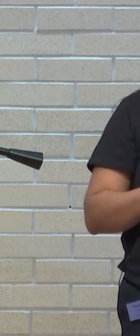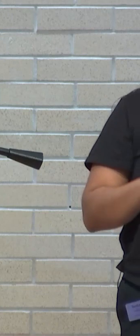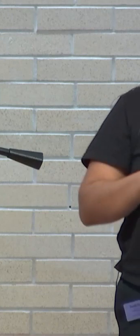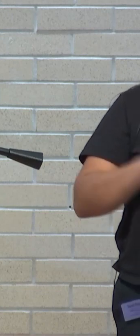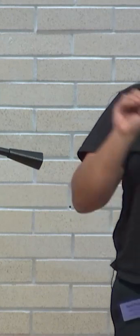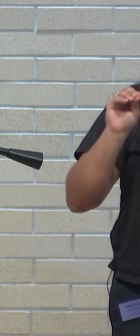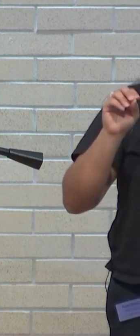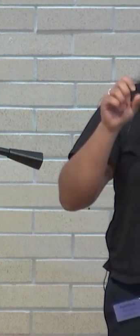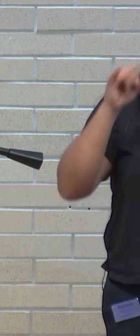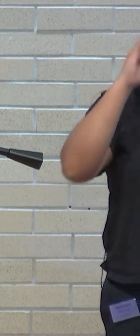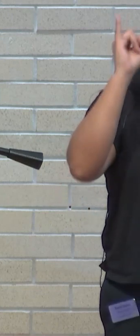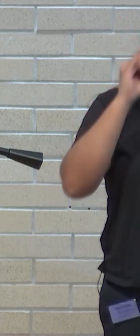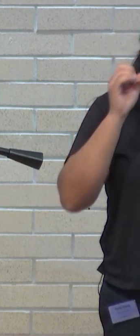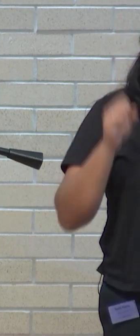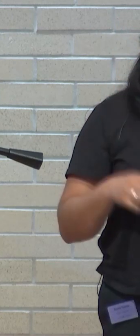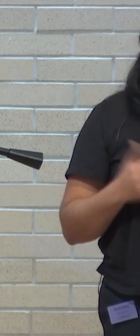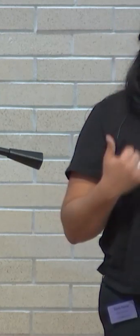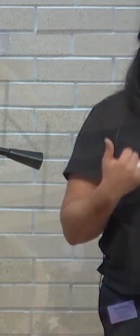in Indiana.